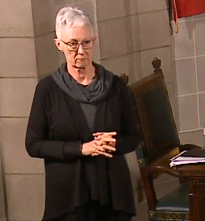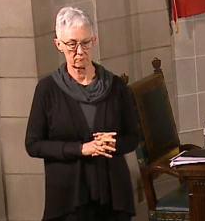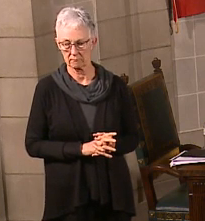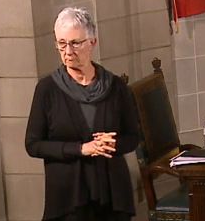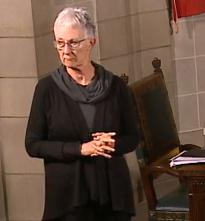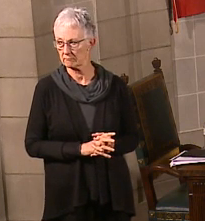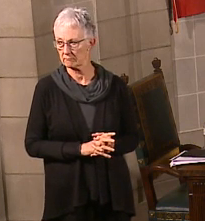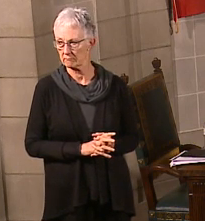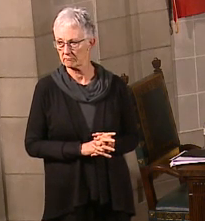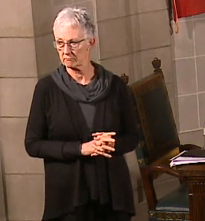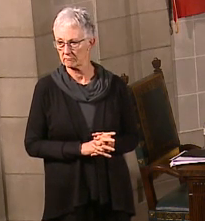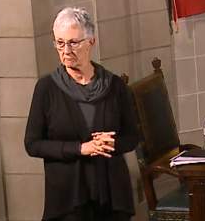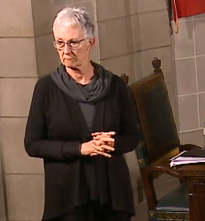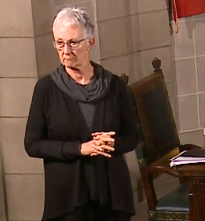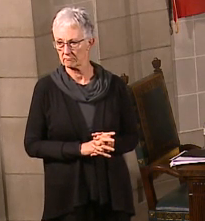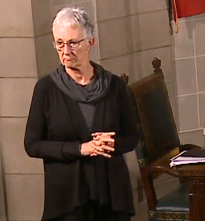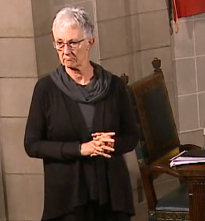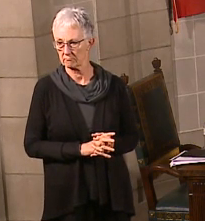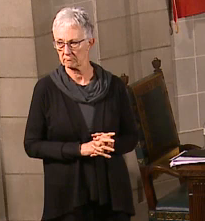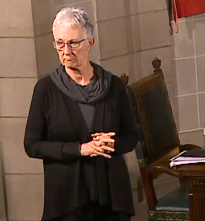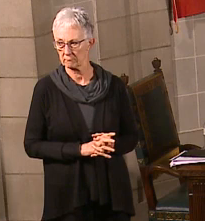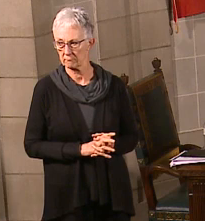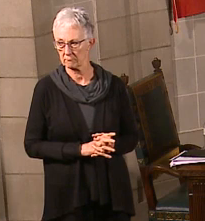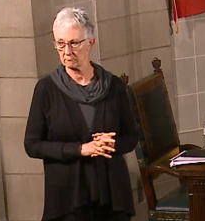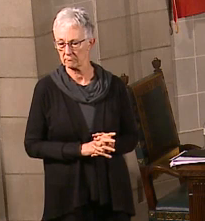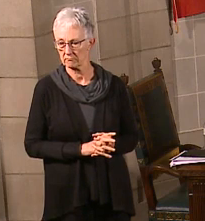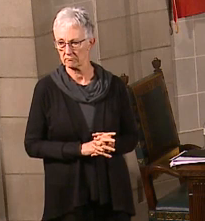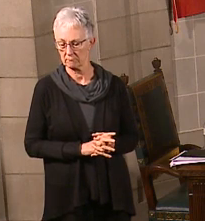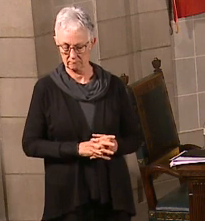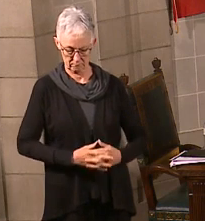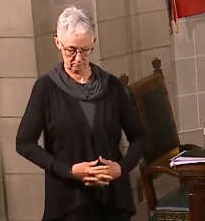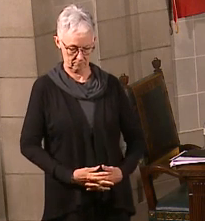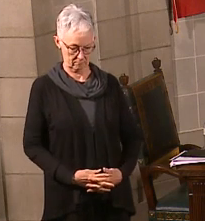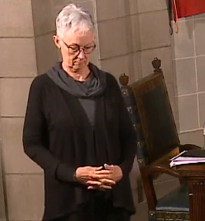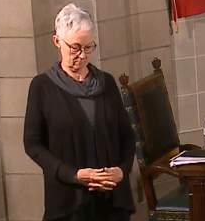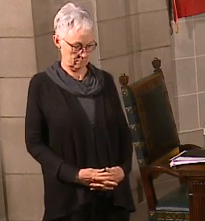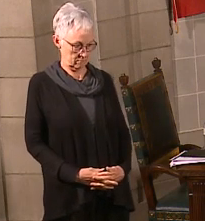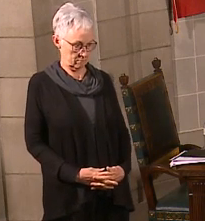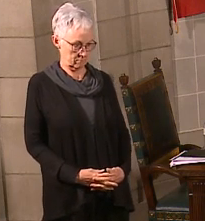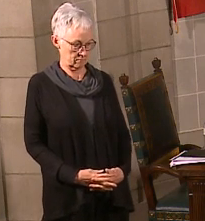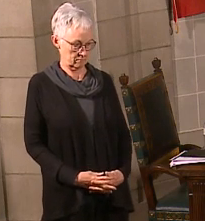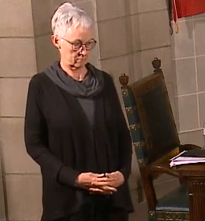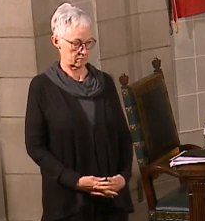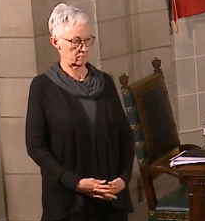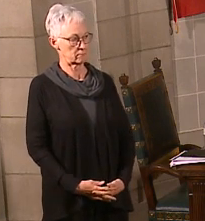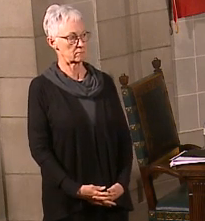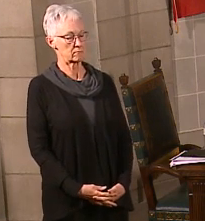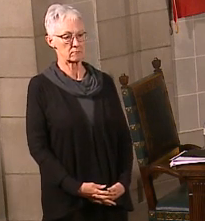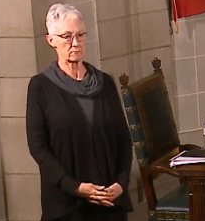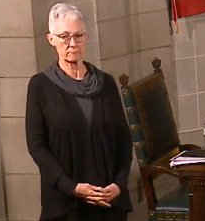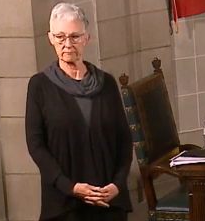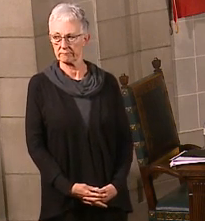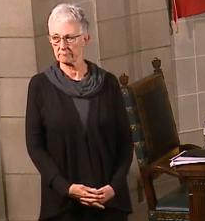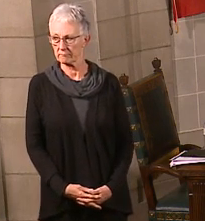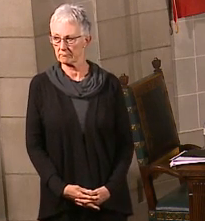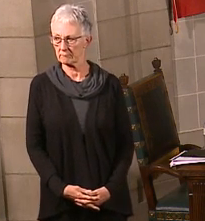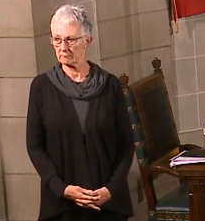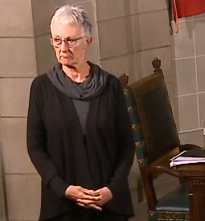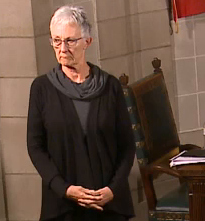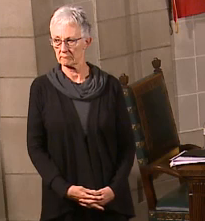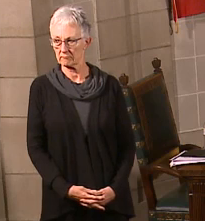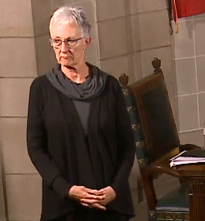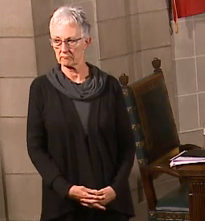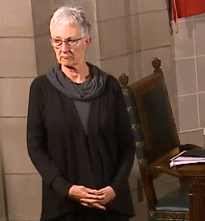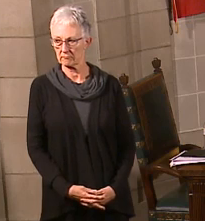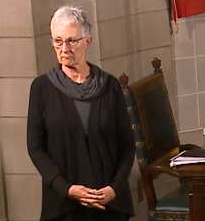during the school day because it would be viewed as duplication of services. Are we considering changes to this regulation that